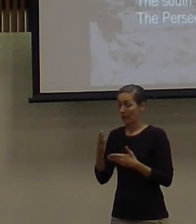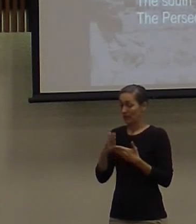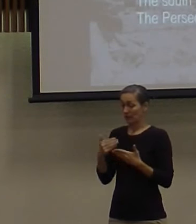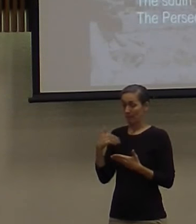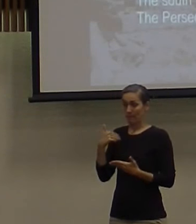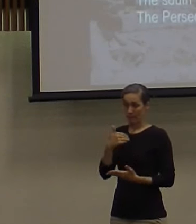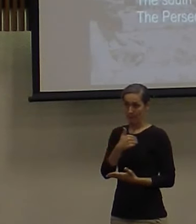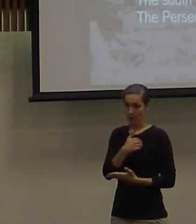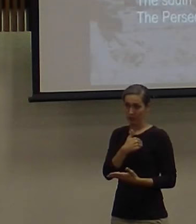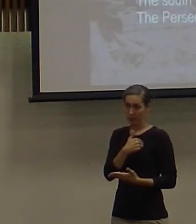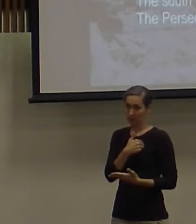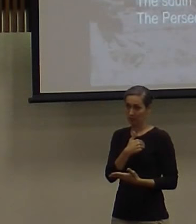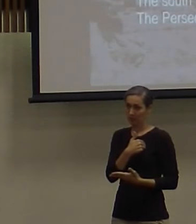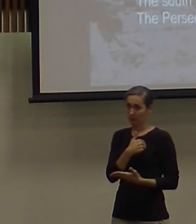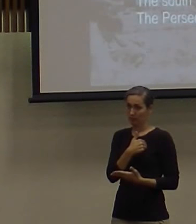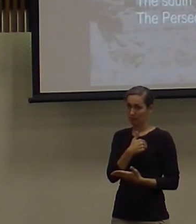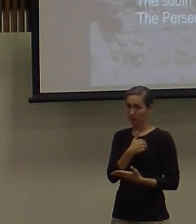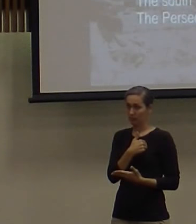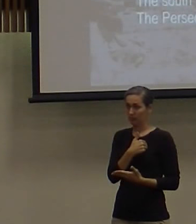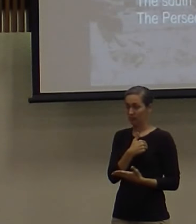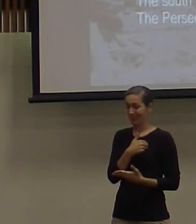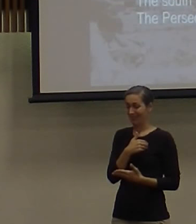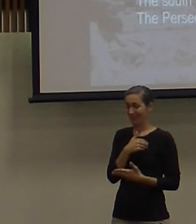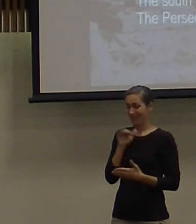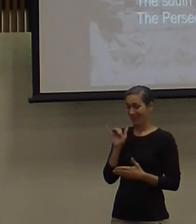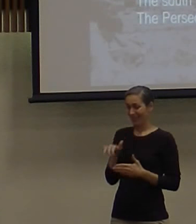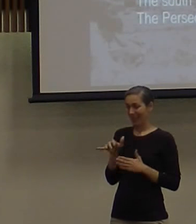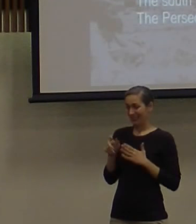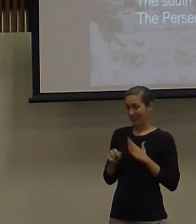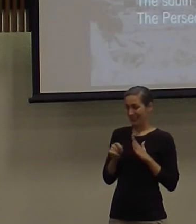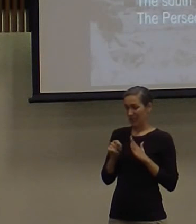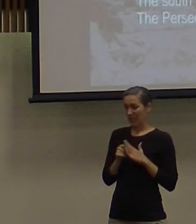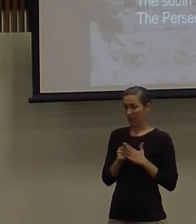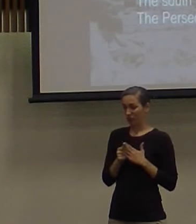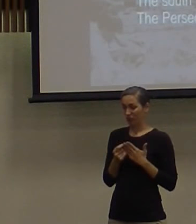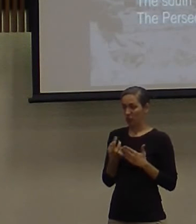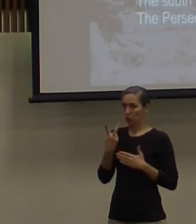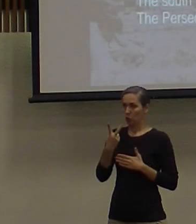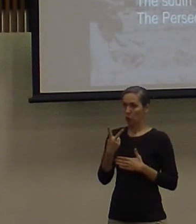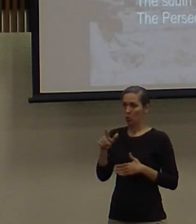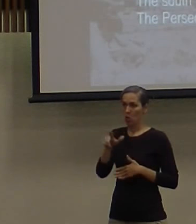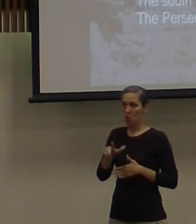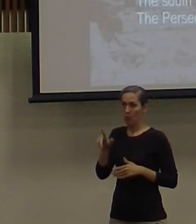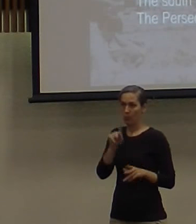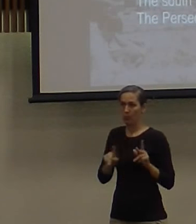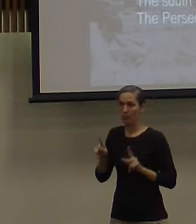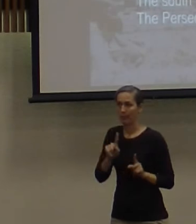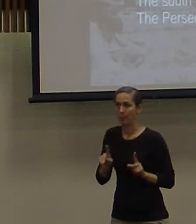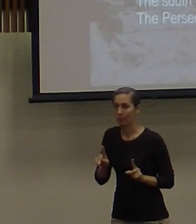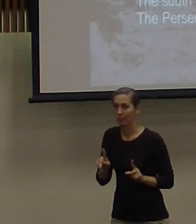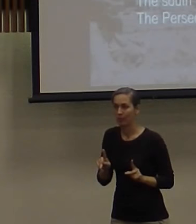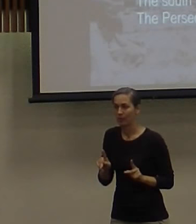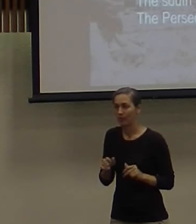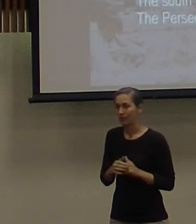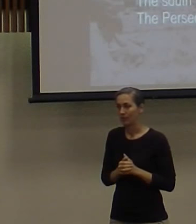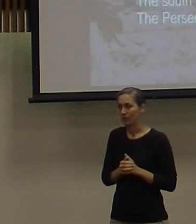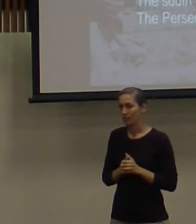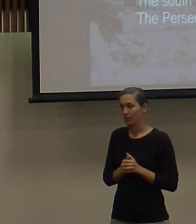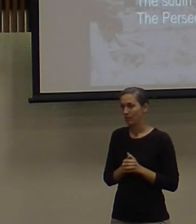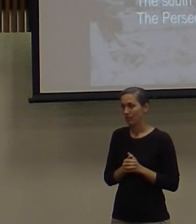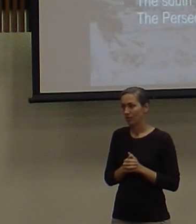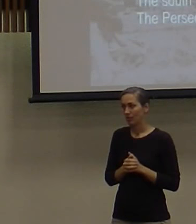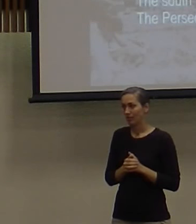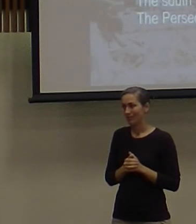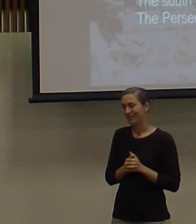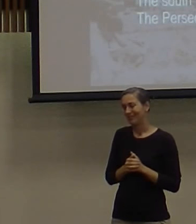that during this time um, to the local people they are considered as a